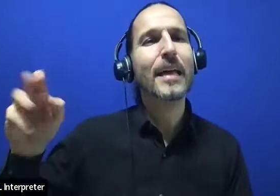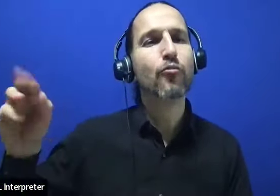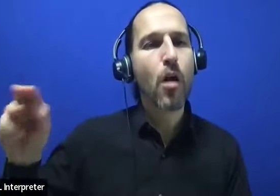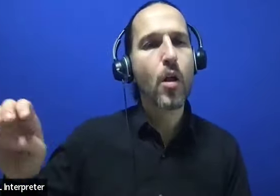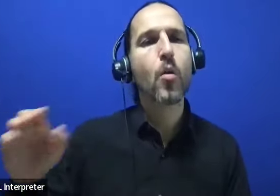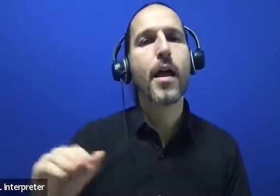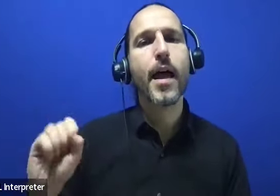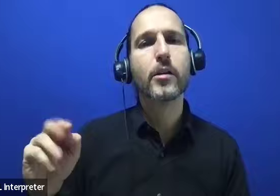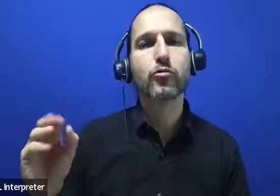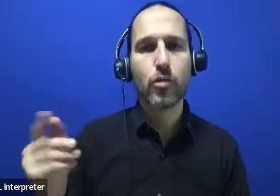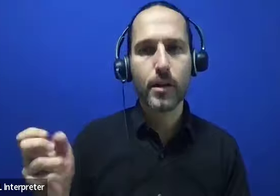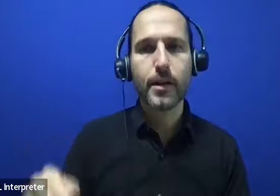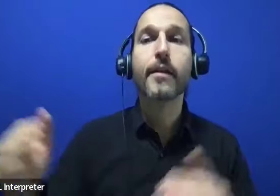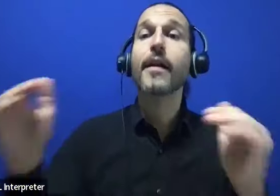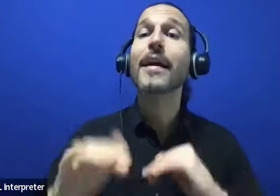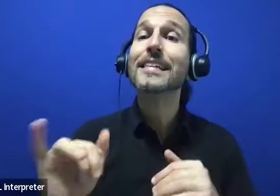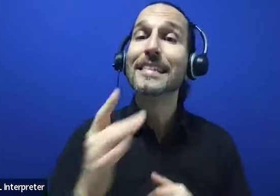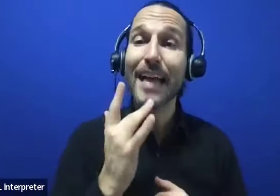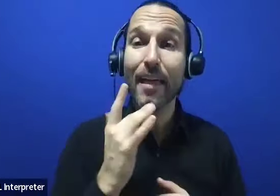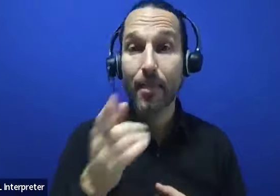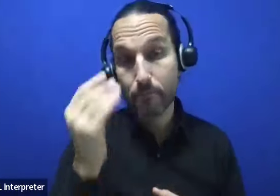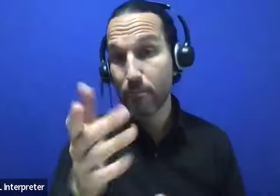Okay, taste. That's my son eating.